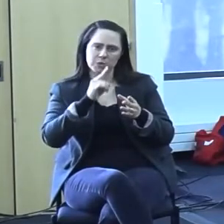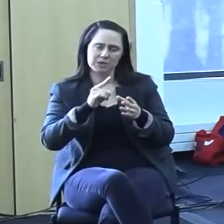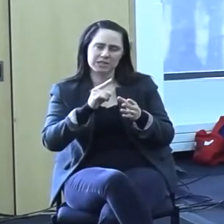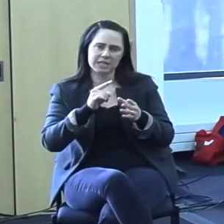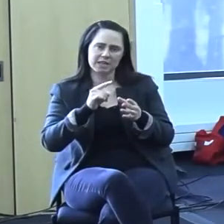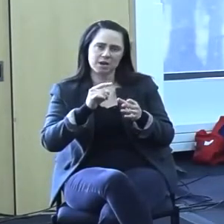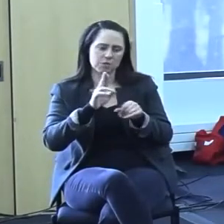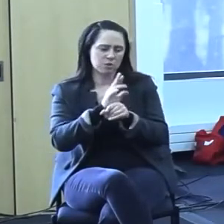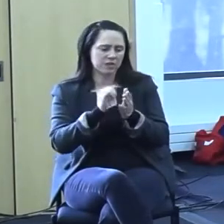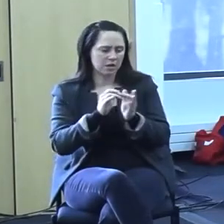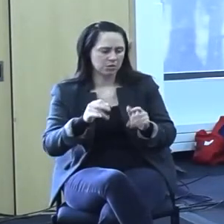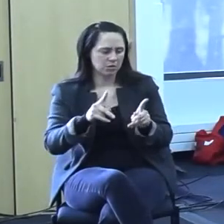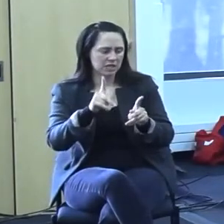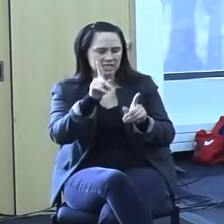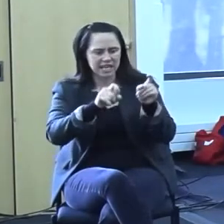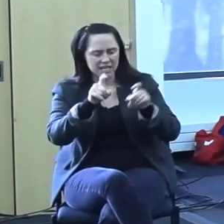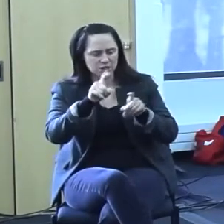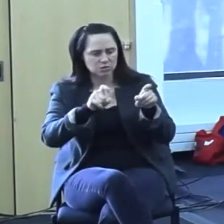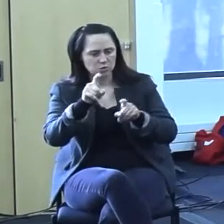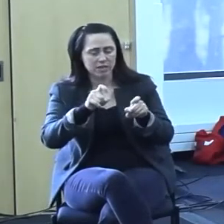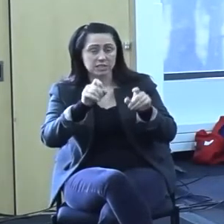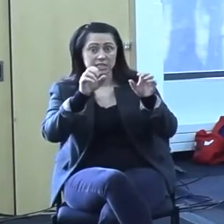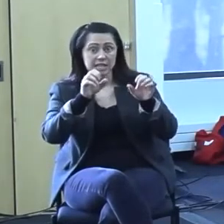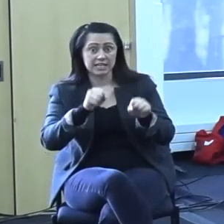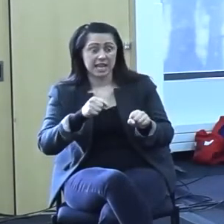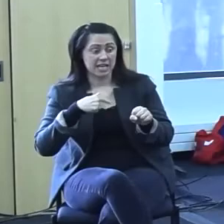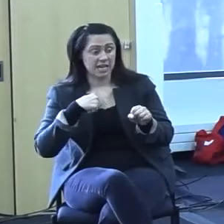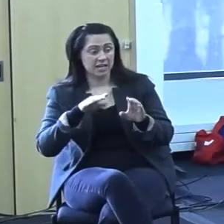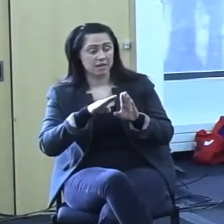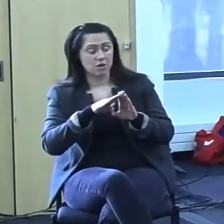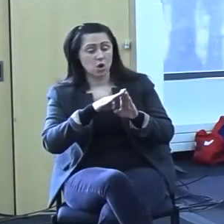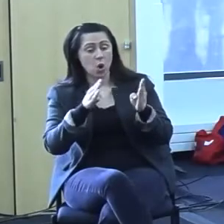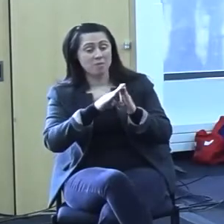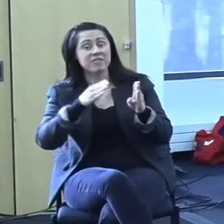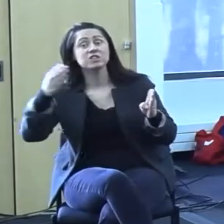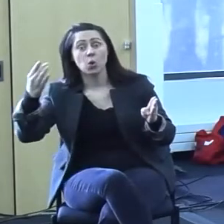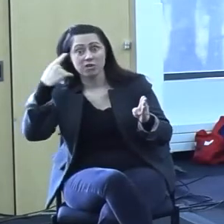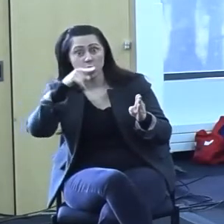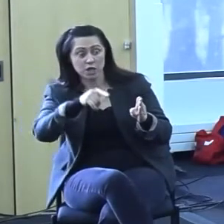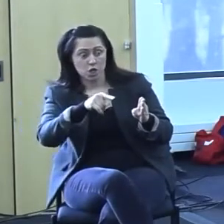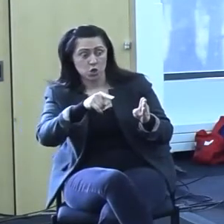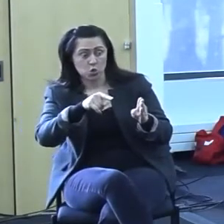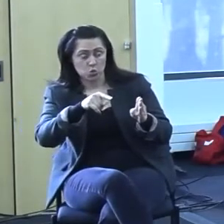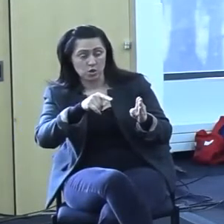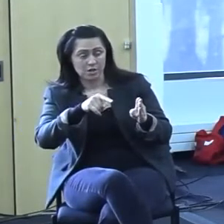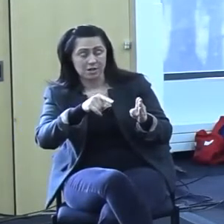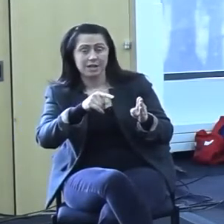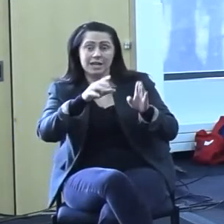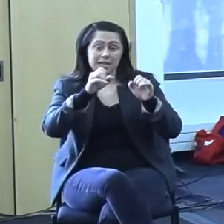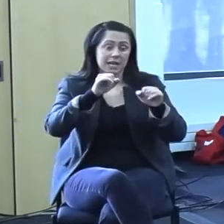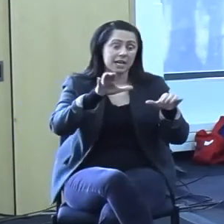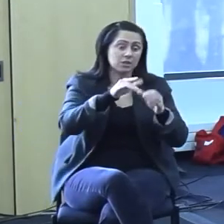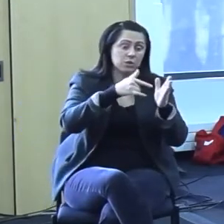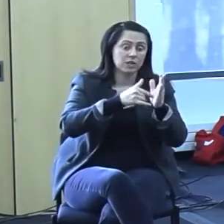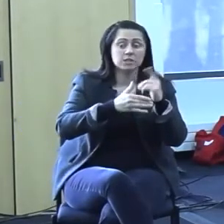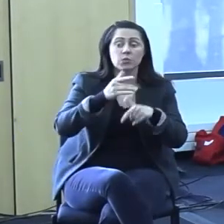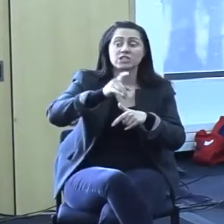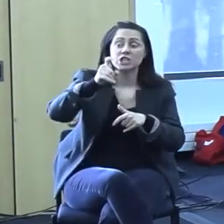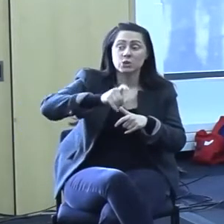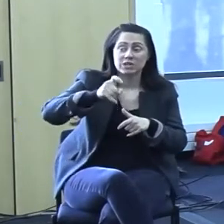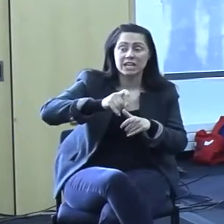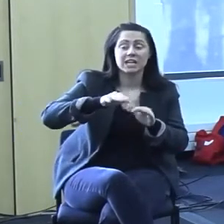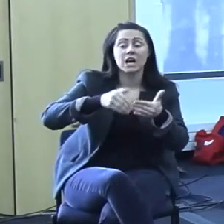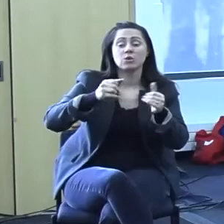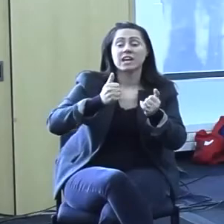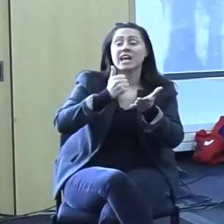to ask those questions. Can I open the door for you? Can I do this? What do you need?